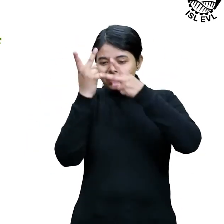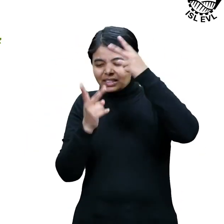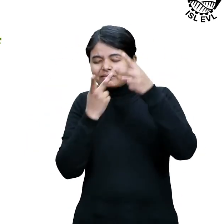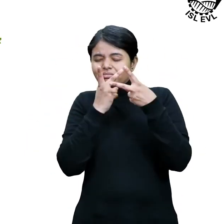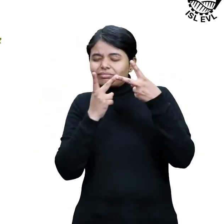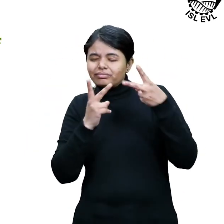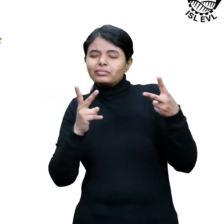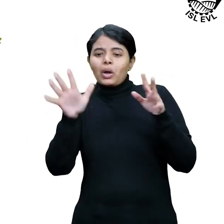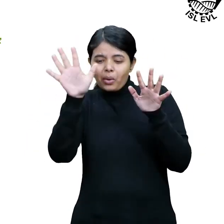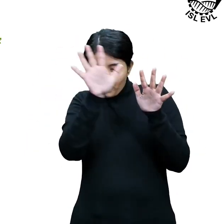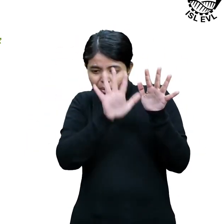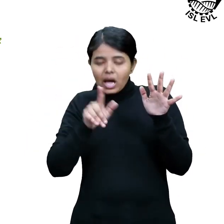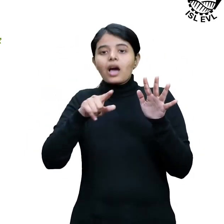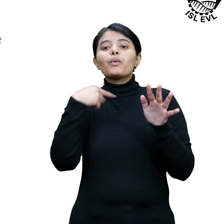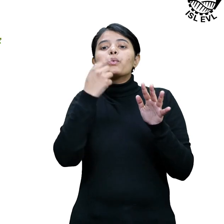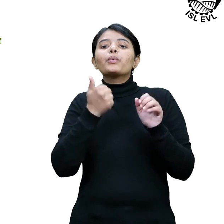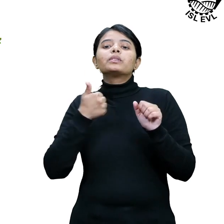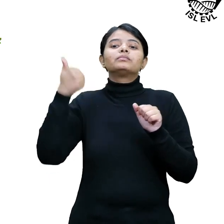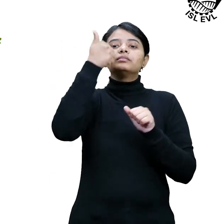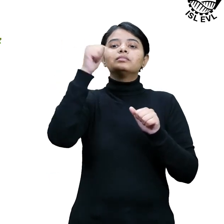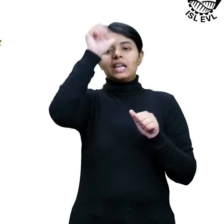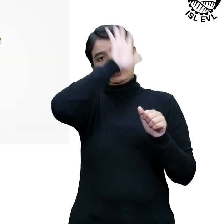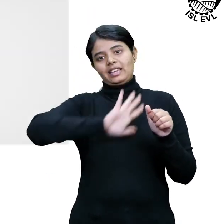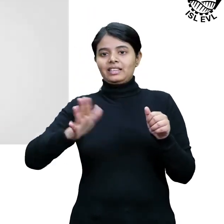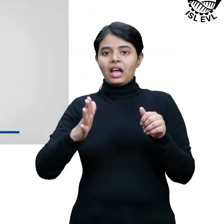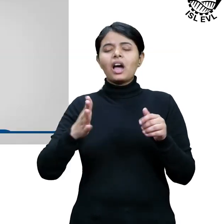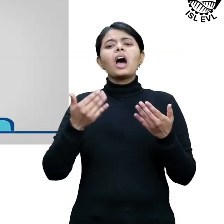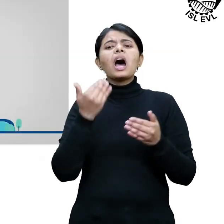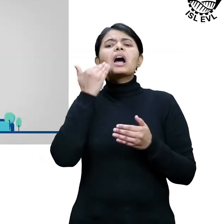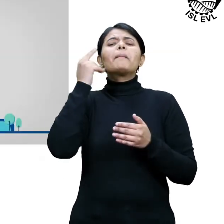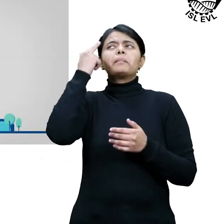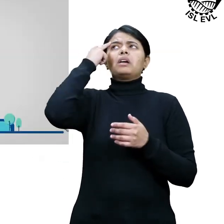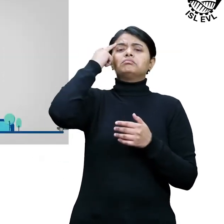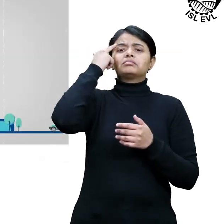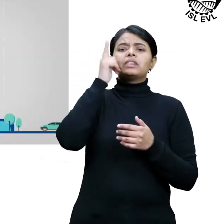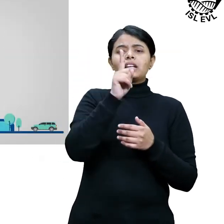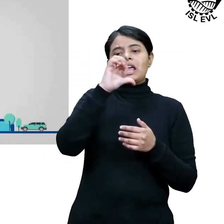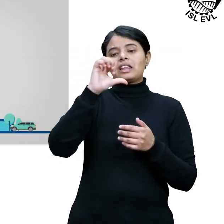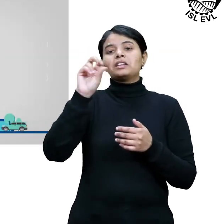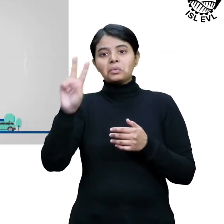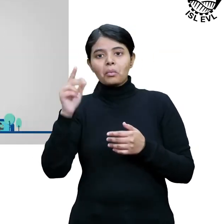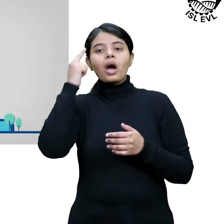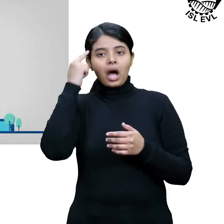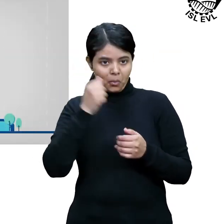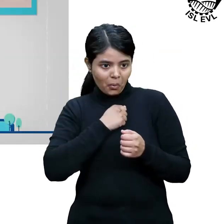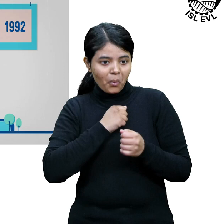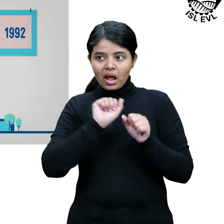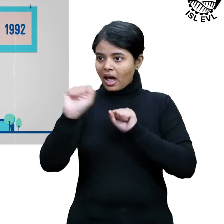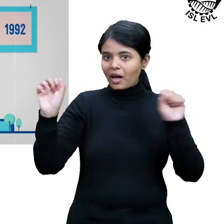natural wealth and resources found within its boundaries. This right of a country was recognized